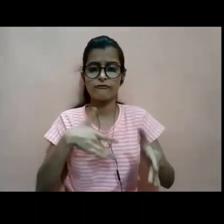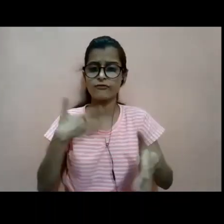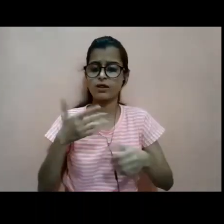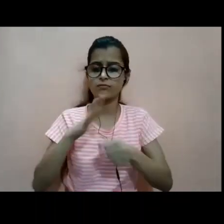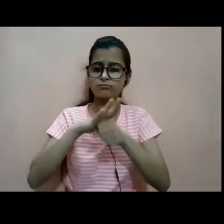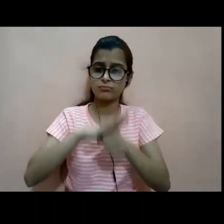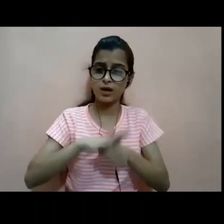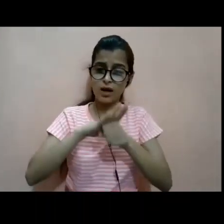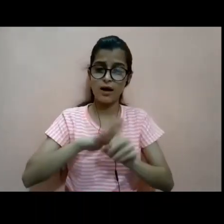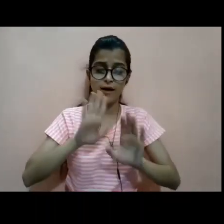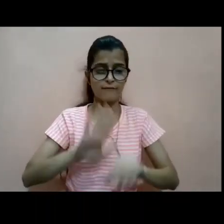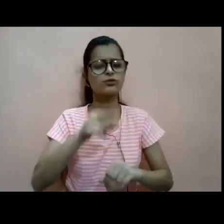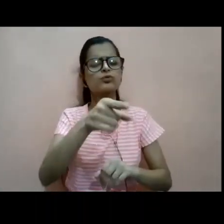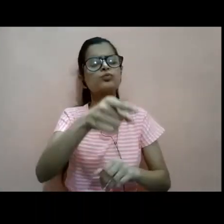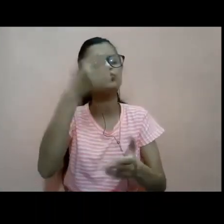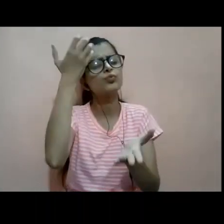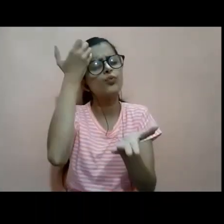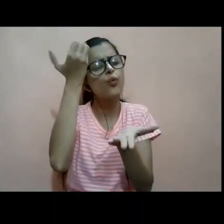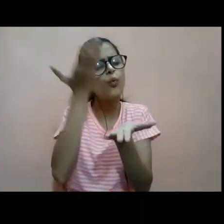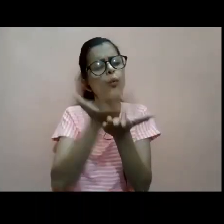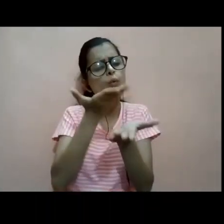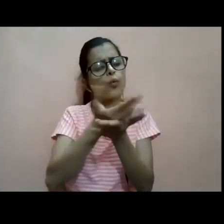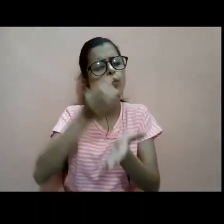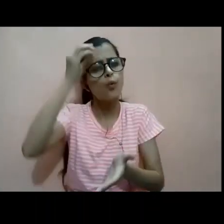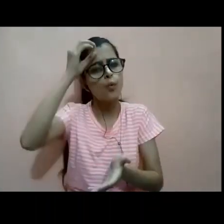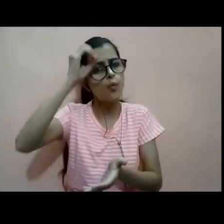is your opinion regarding this, sir?